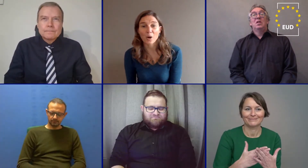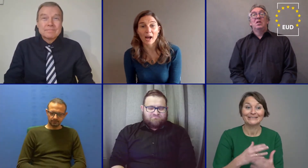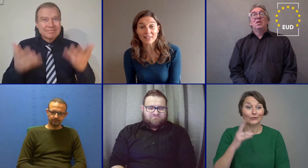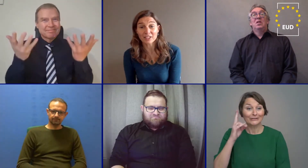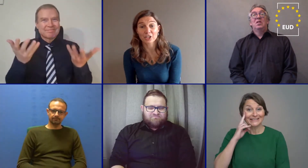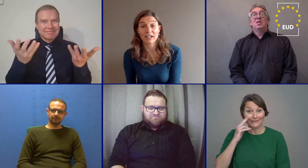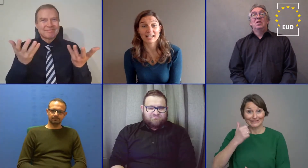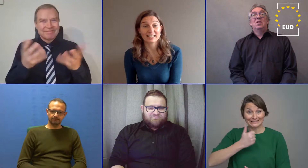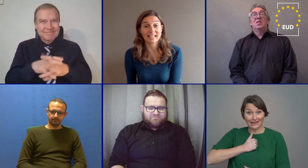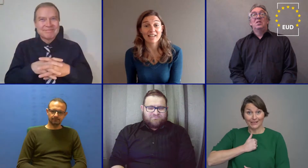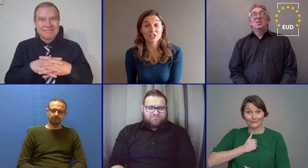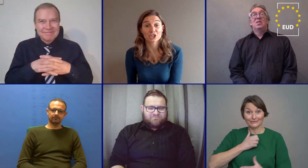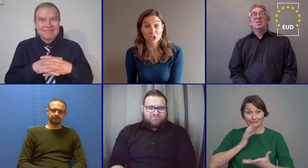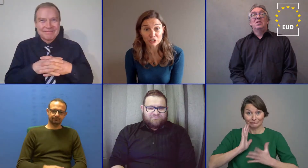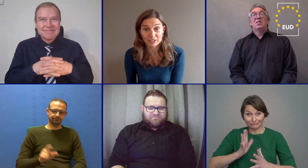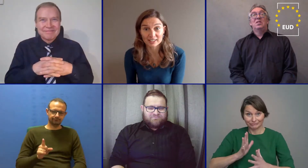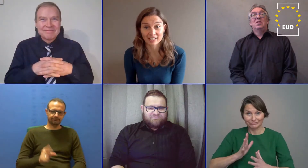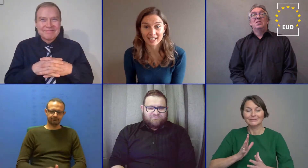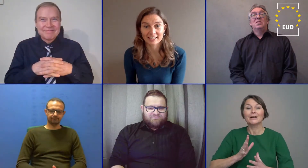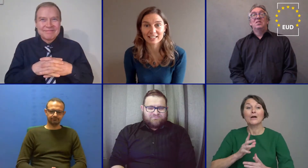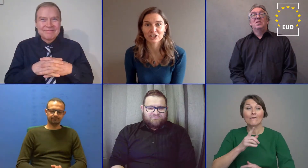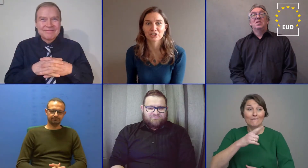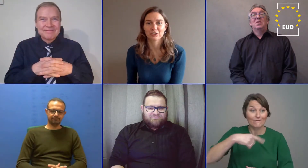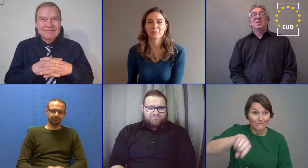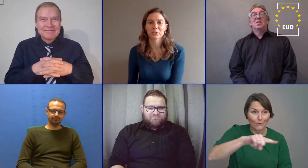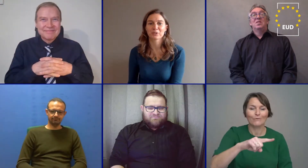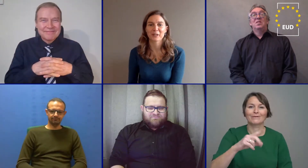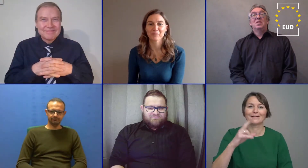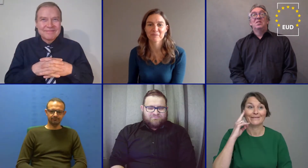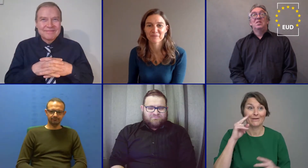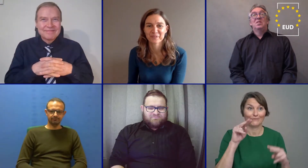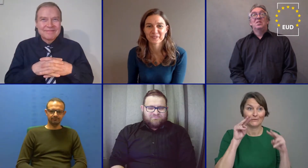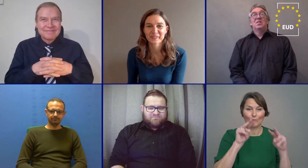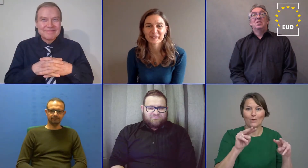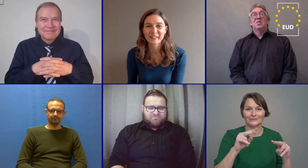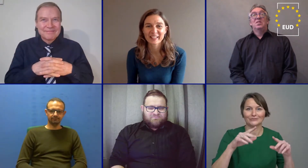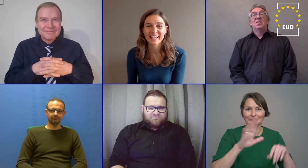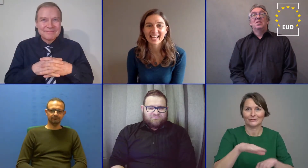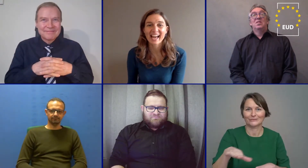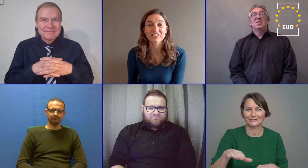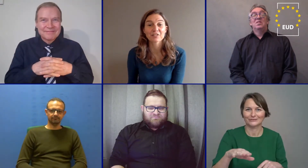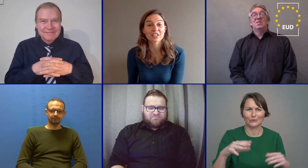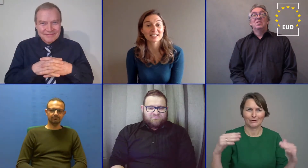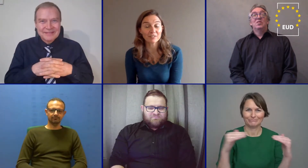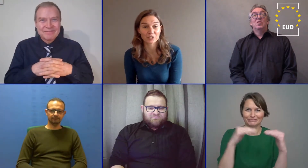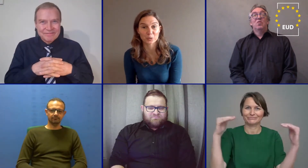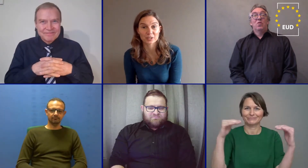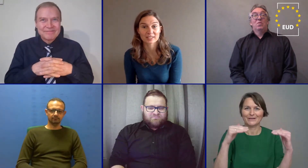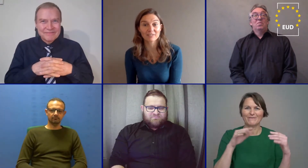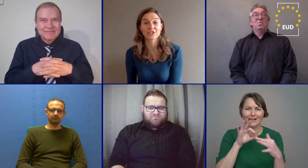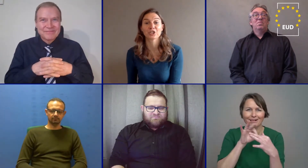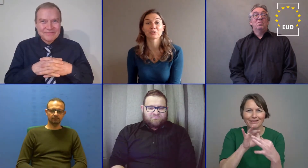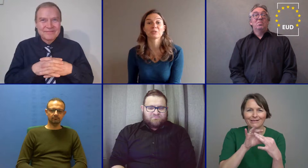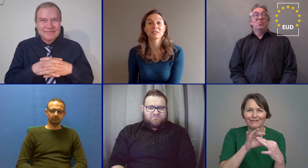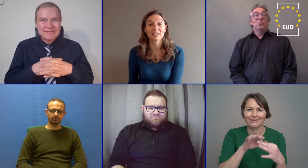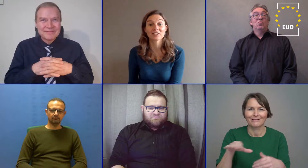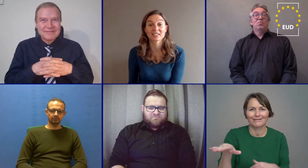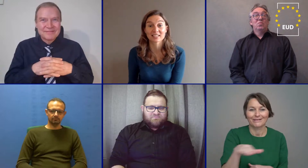I think a great idea is having children sign in a children's program. I think for the deaf viewers, deaf children would love to